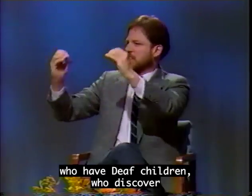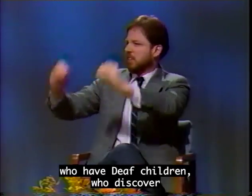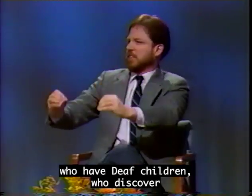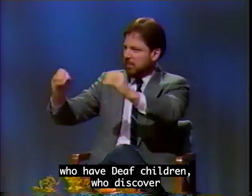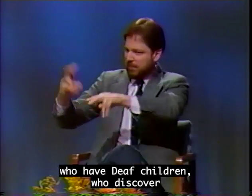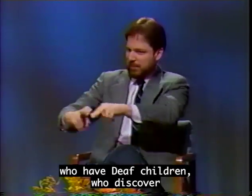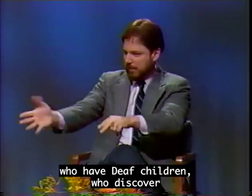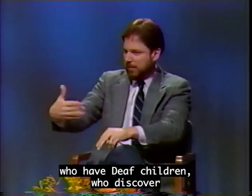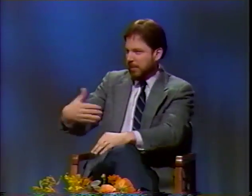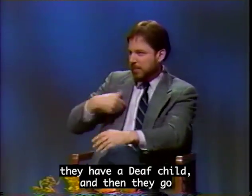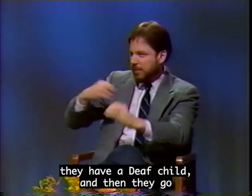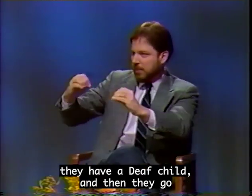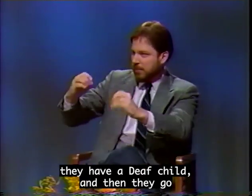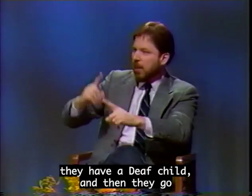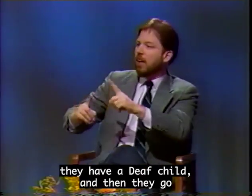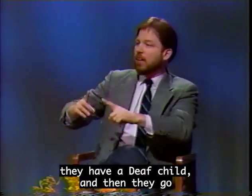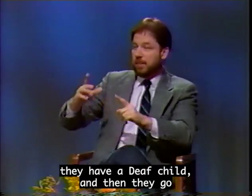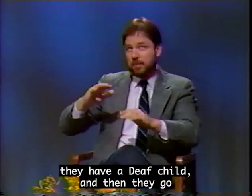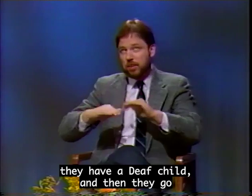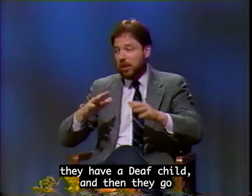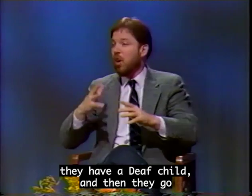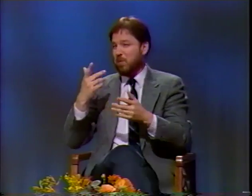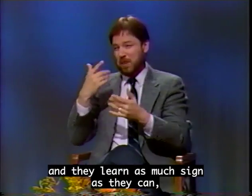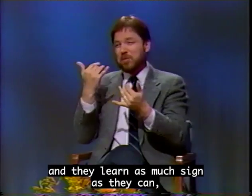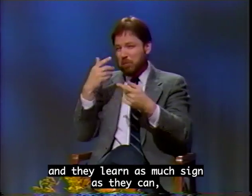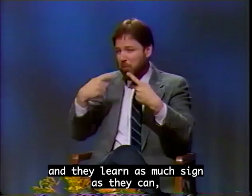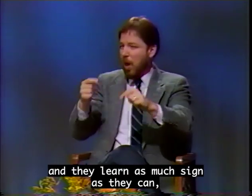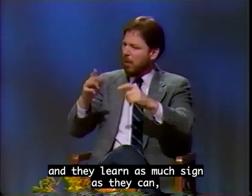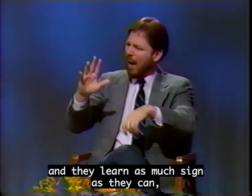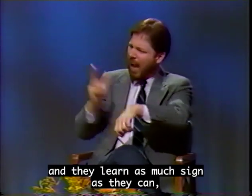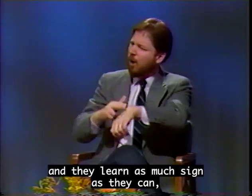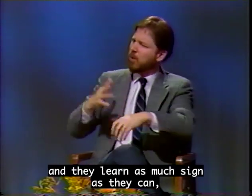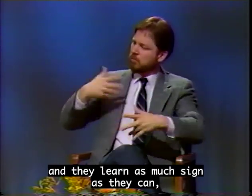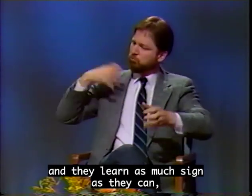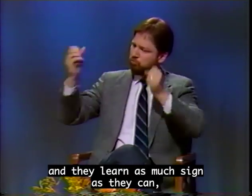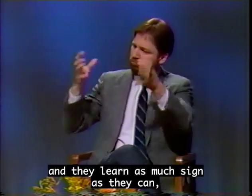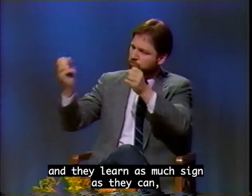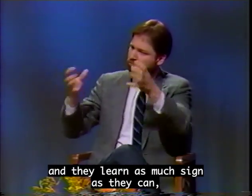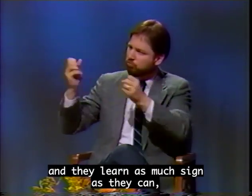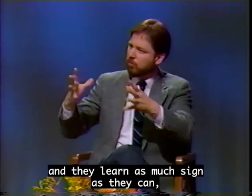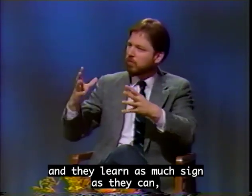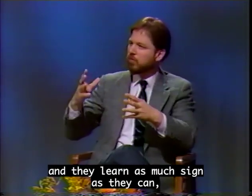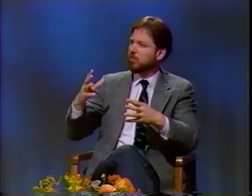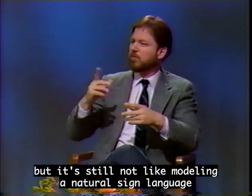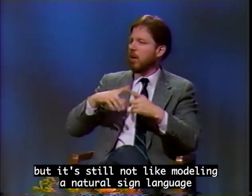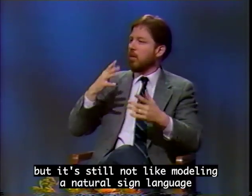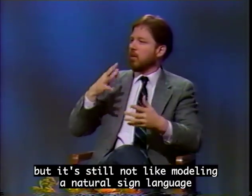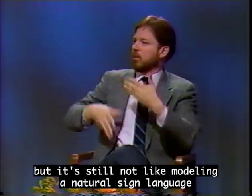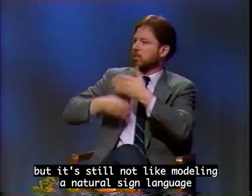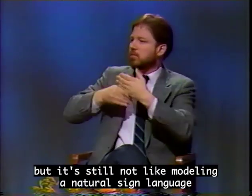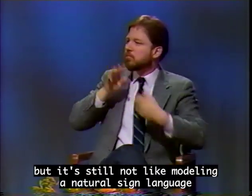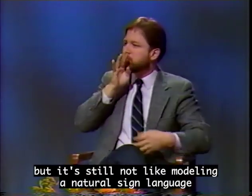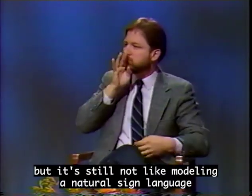deaf children who discover they have a deaf child, and then they go and they learn as much sign as they can, but it's